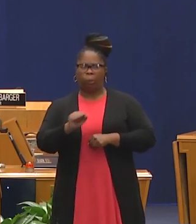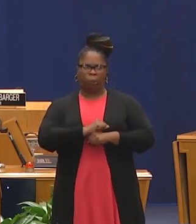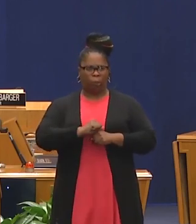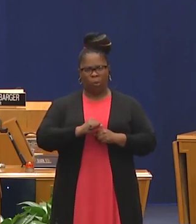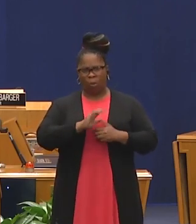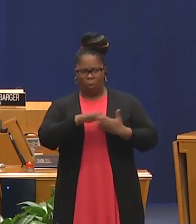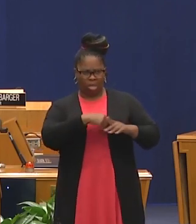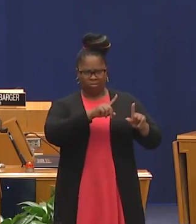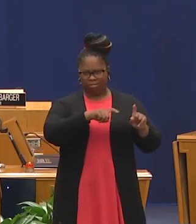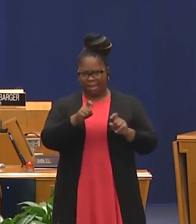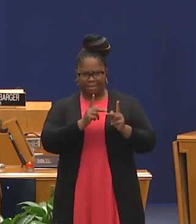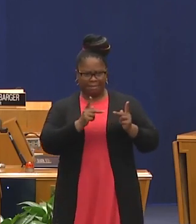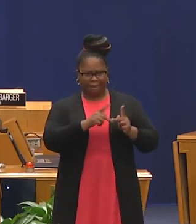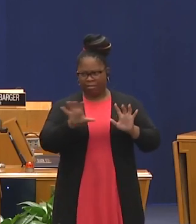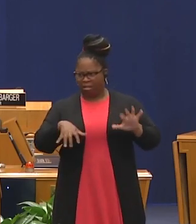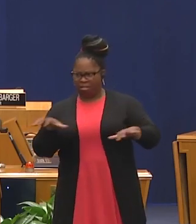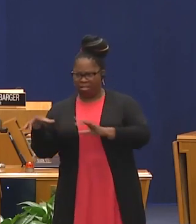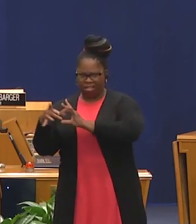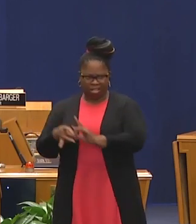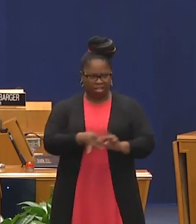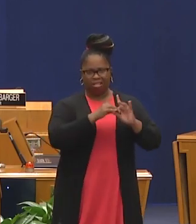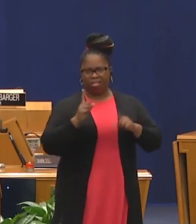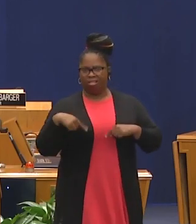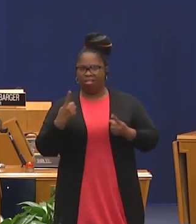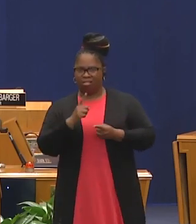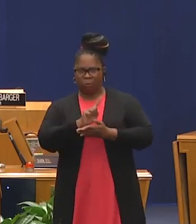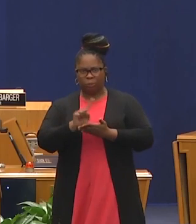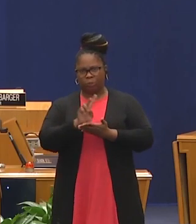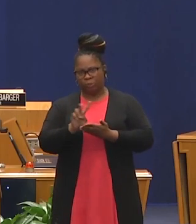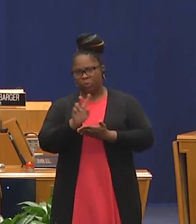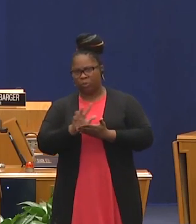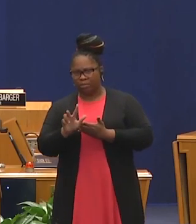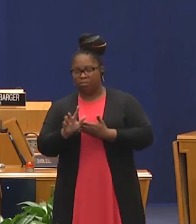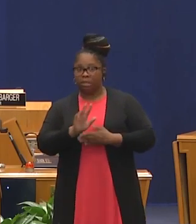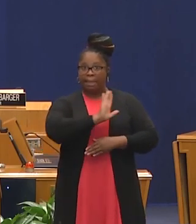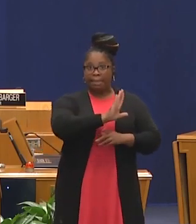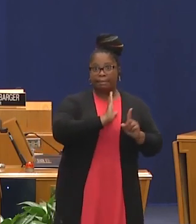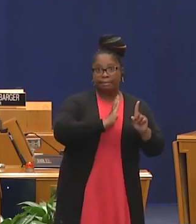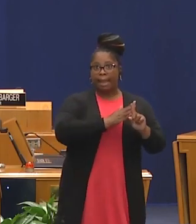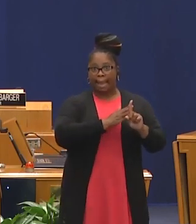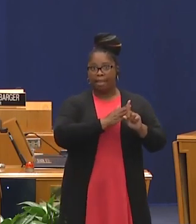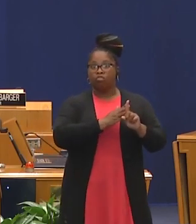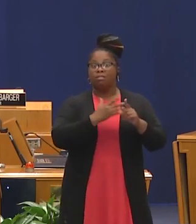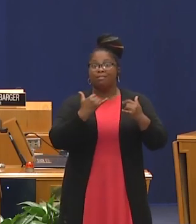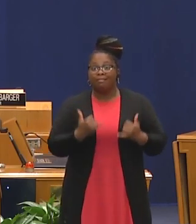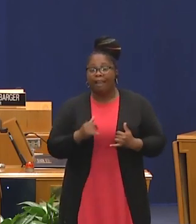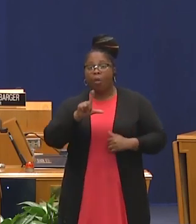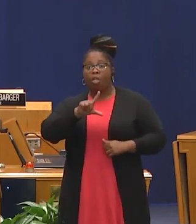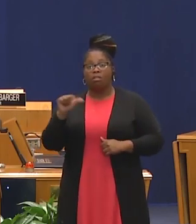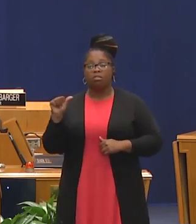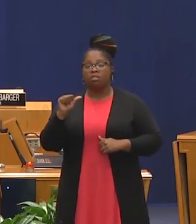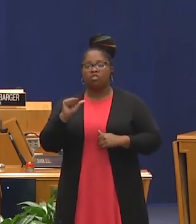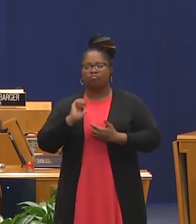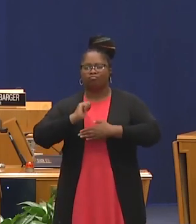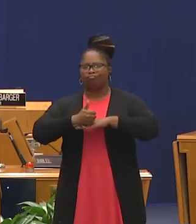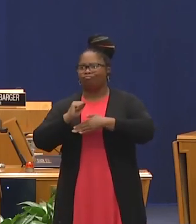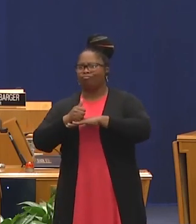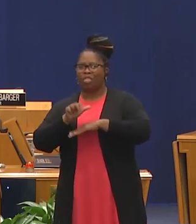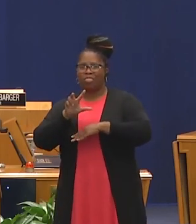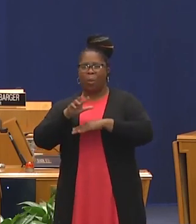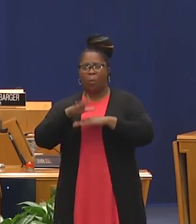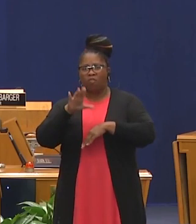over the last several weeks. Because of his dedication, Los Angeles County now has 30 established sites across